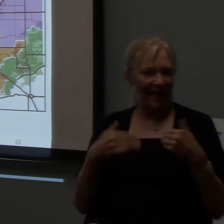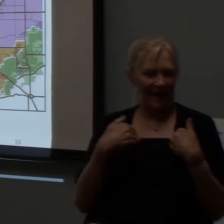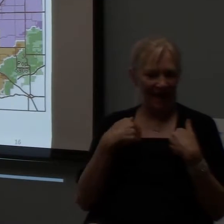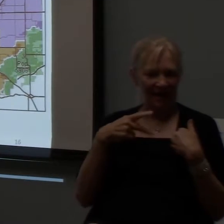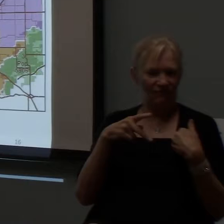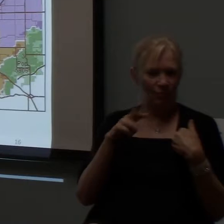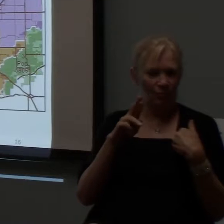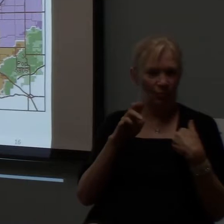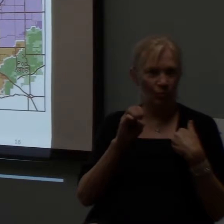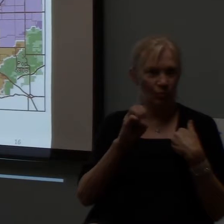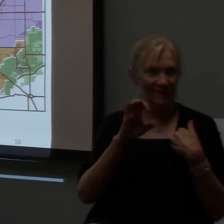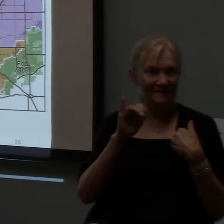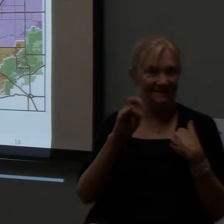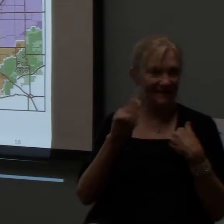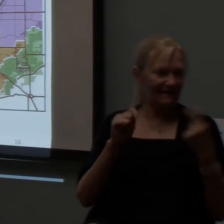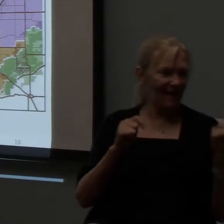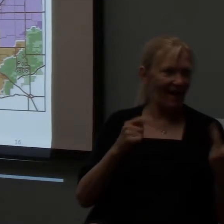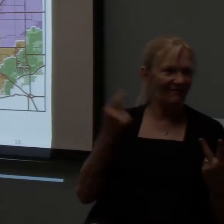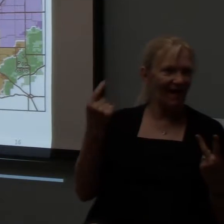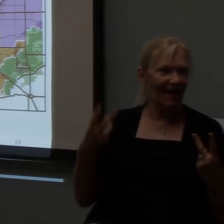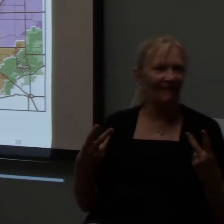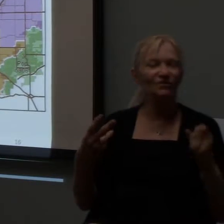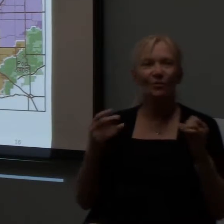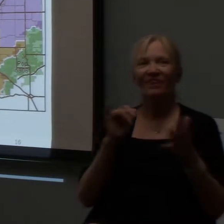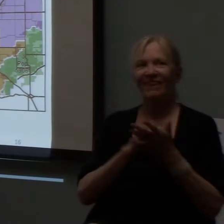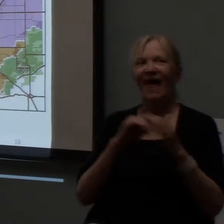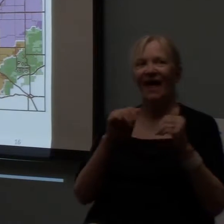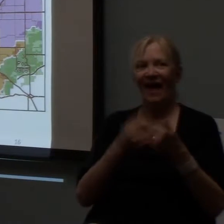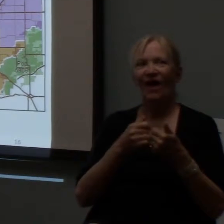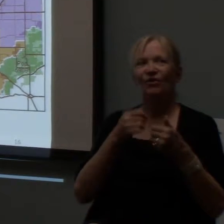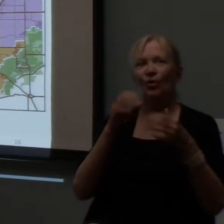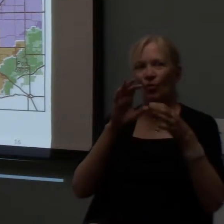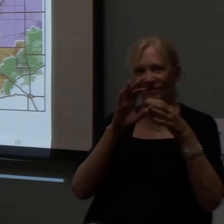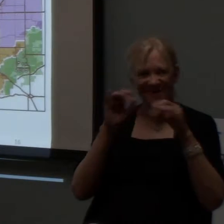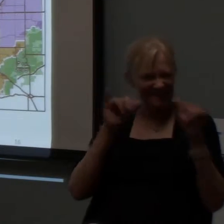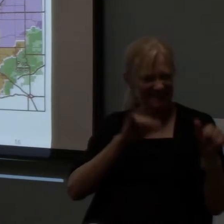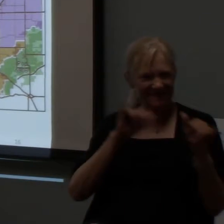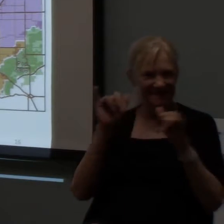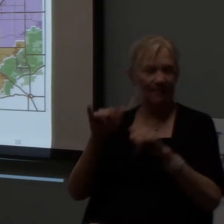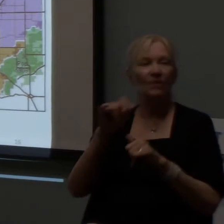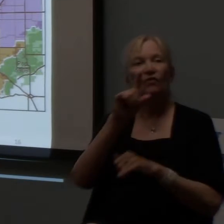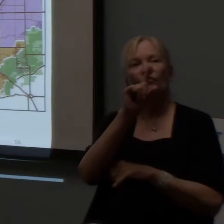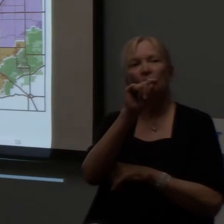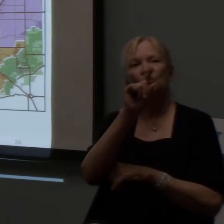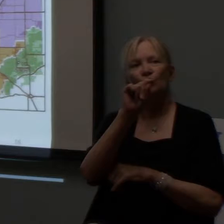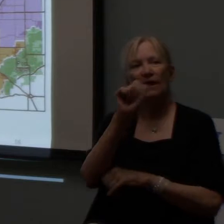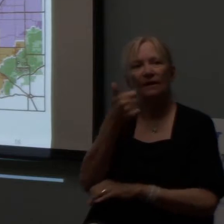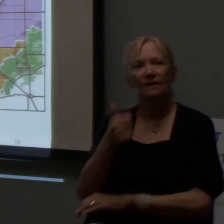precinct in the other district. So that's how the lines are drawn. These are our precinct boundaries from 2010.